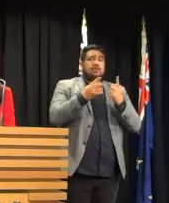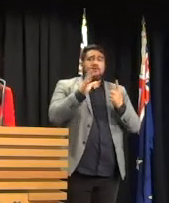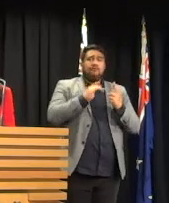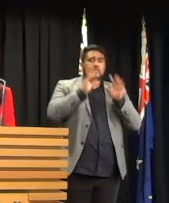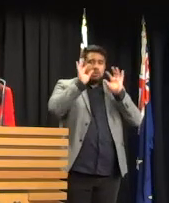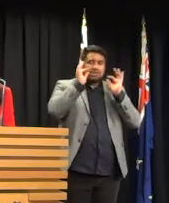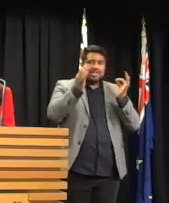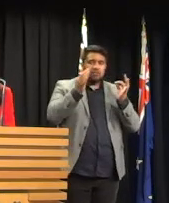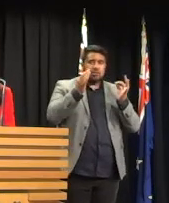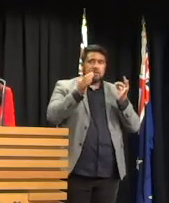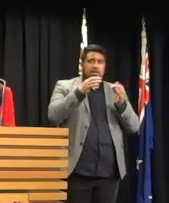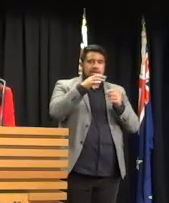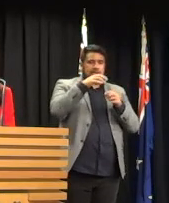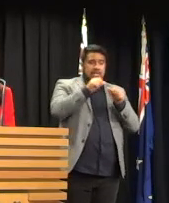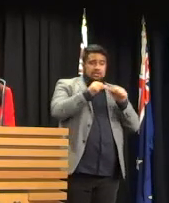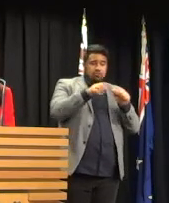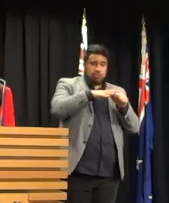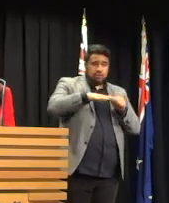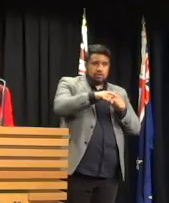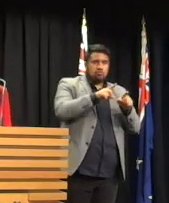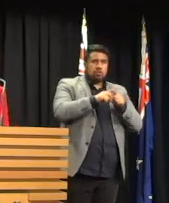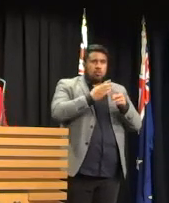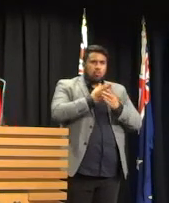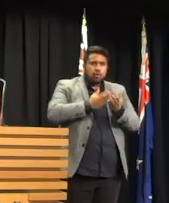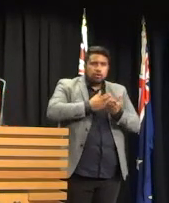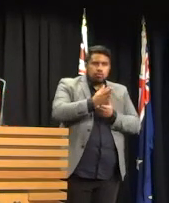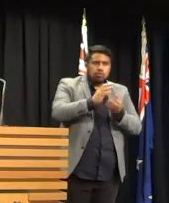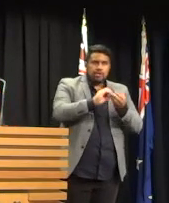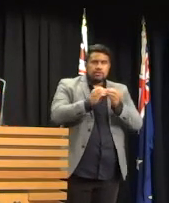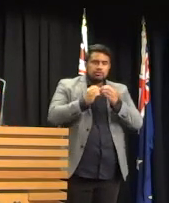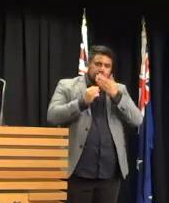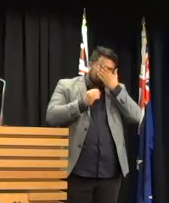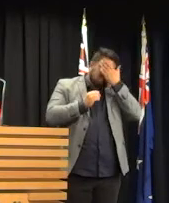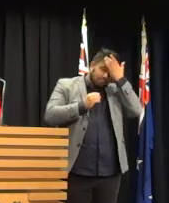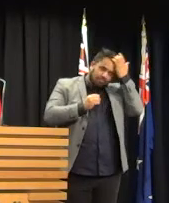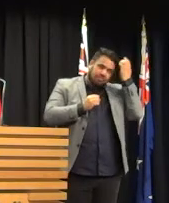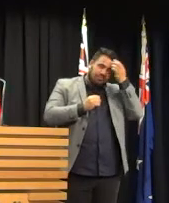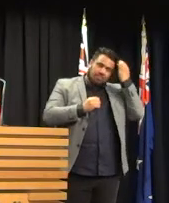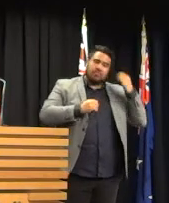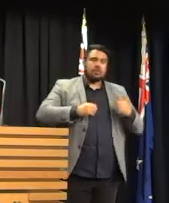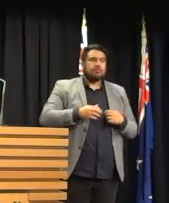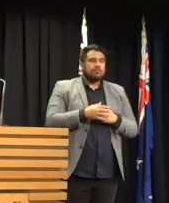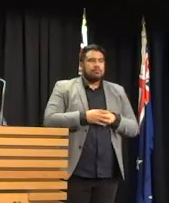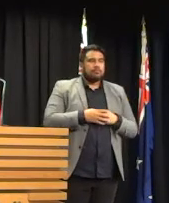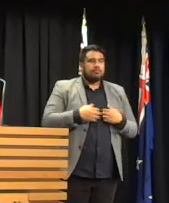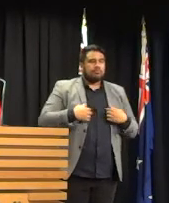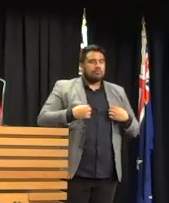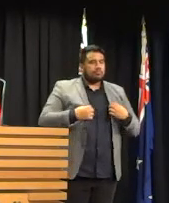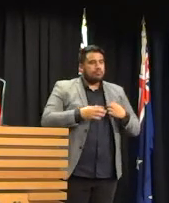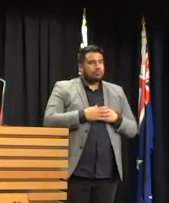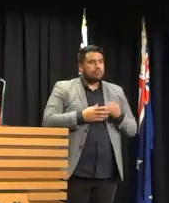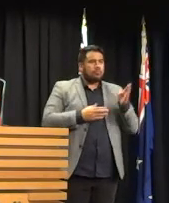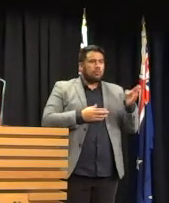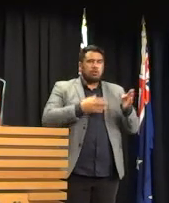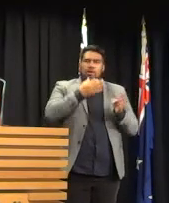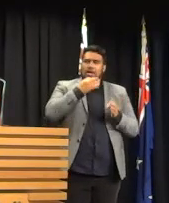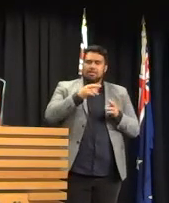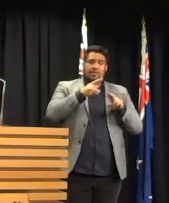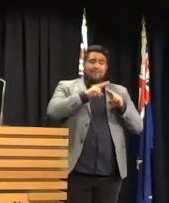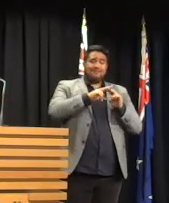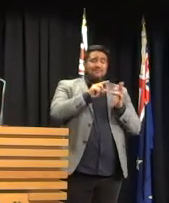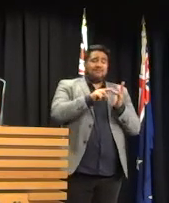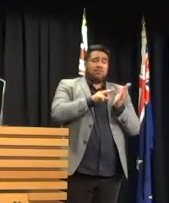industry to try and work through these issues, because they are complex. Do you agree with the idea of allowing Fonterra